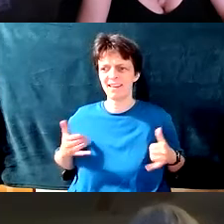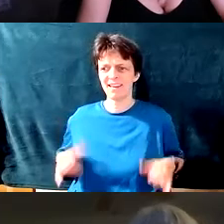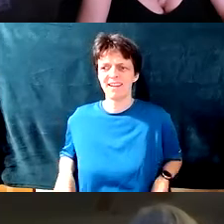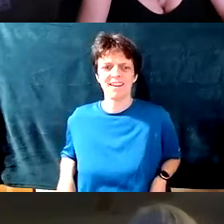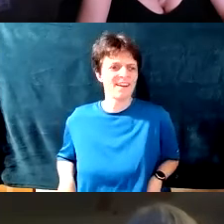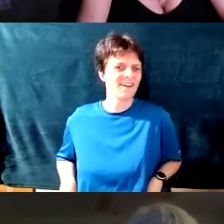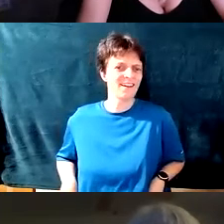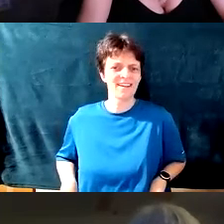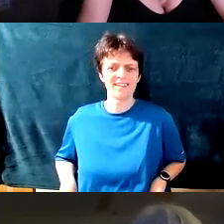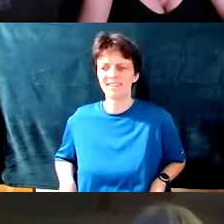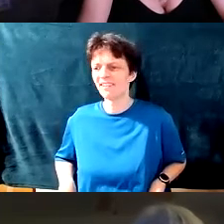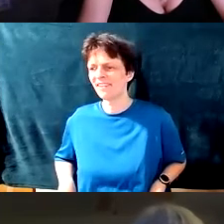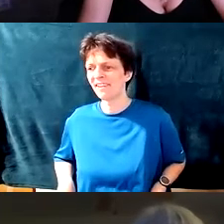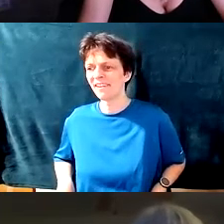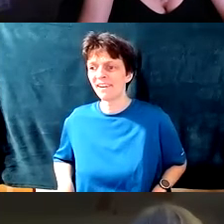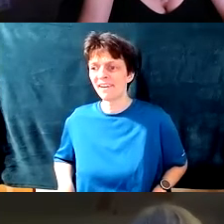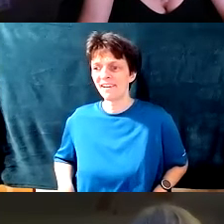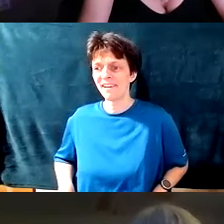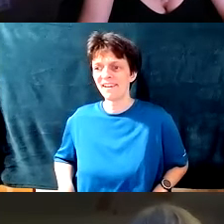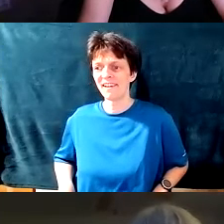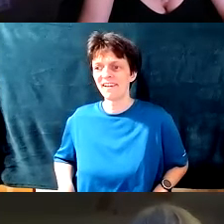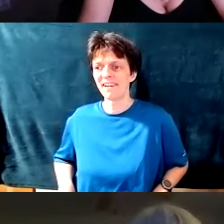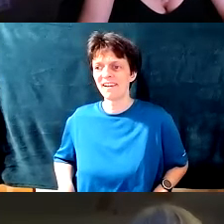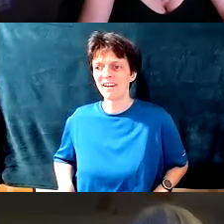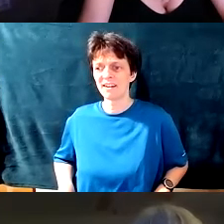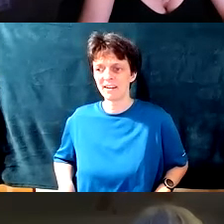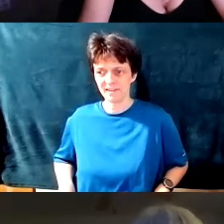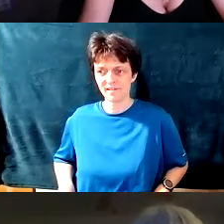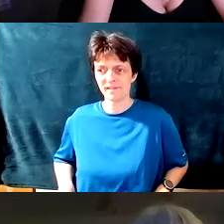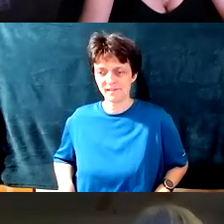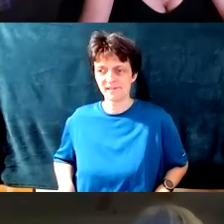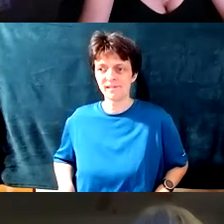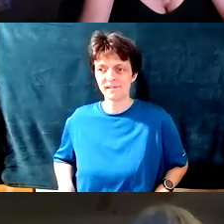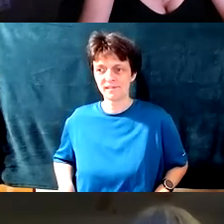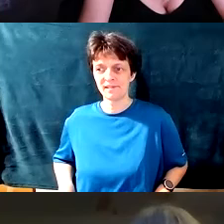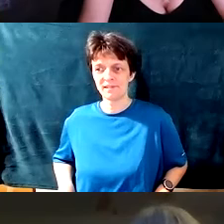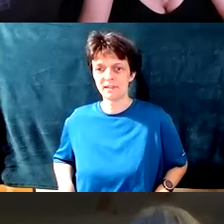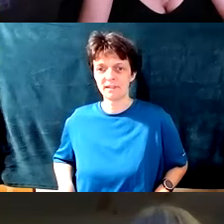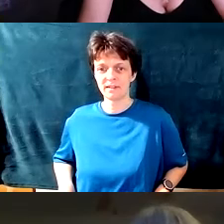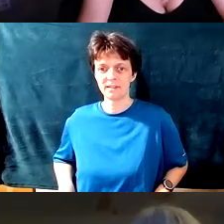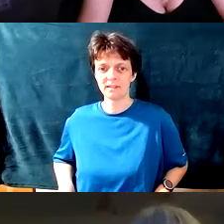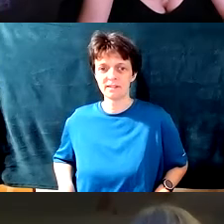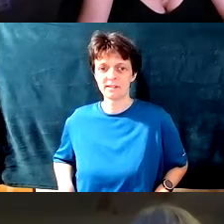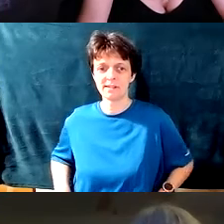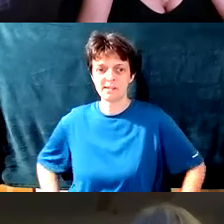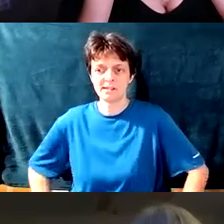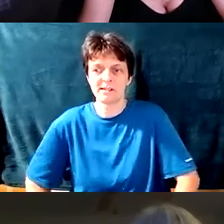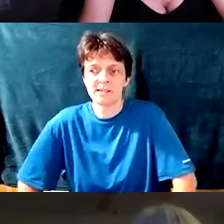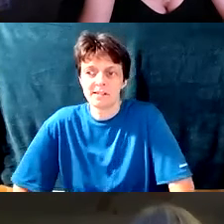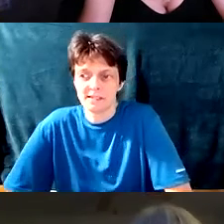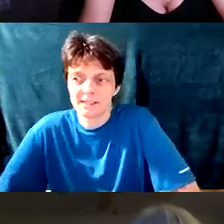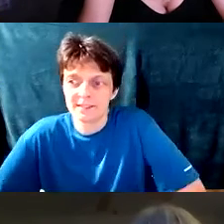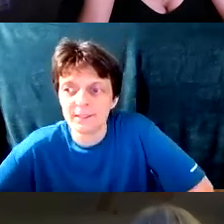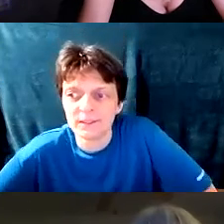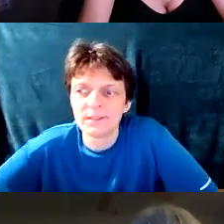But especially some of you that were part of the boot camp back in July, and the progress that you've made since the early